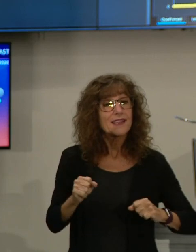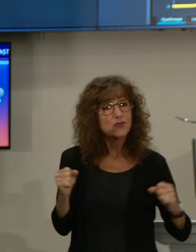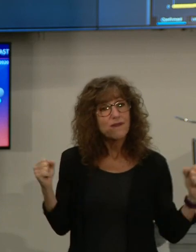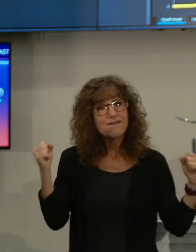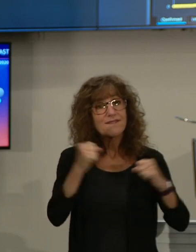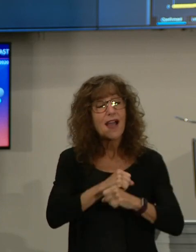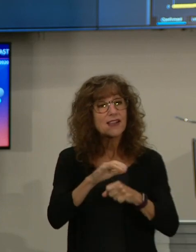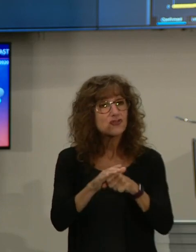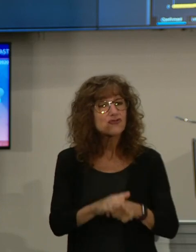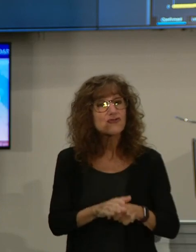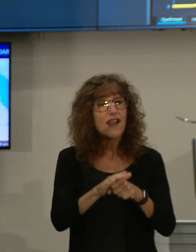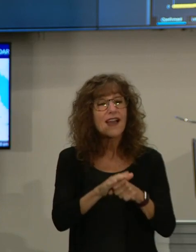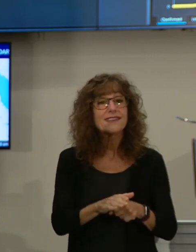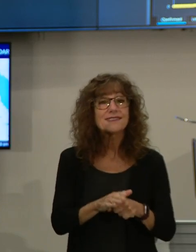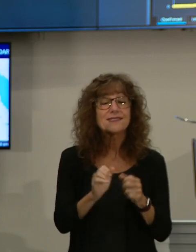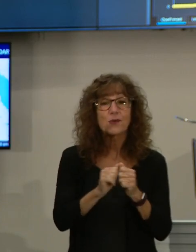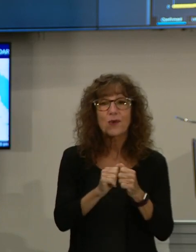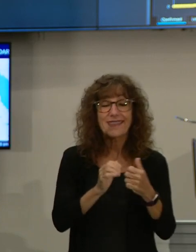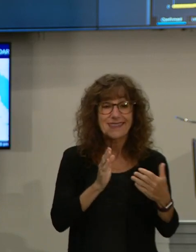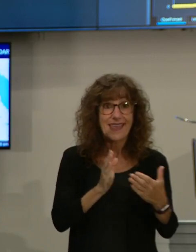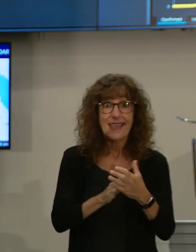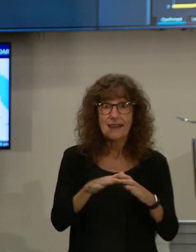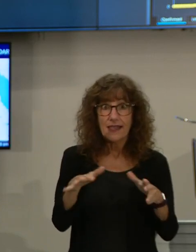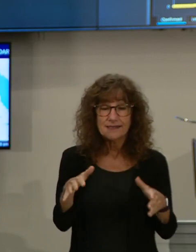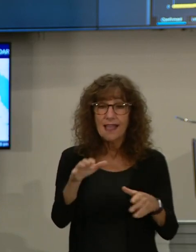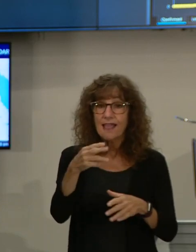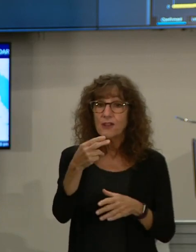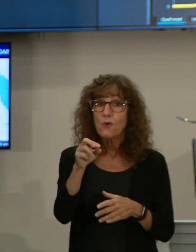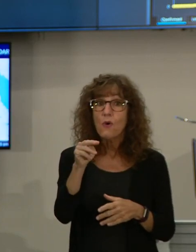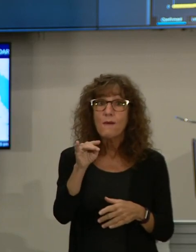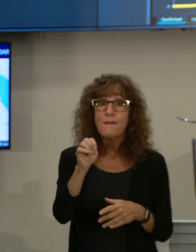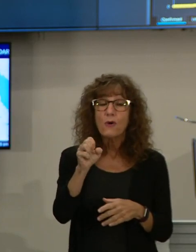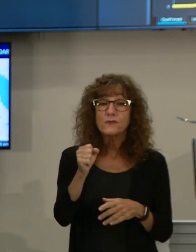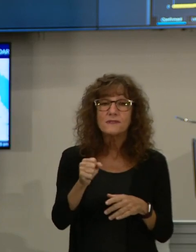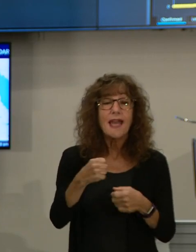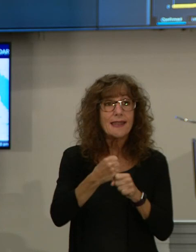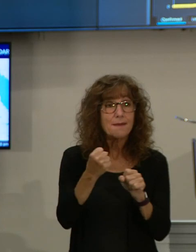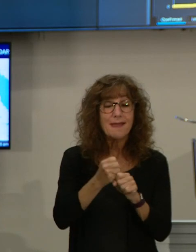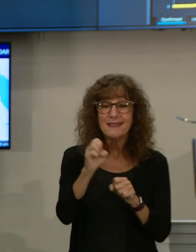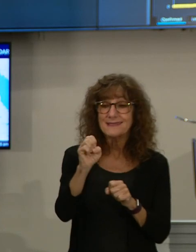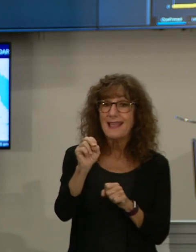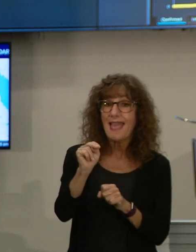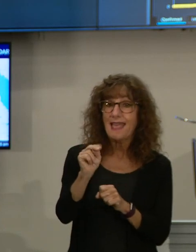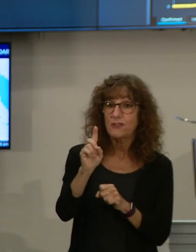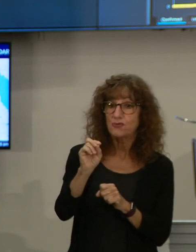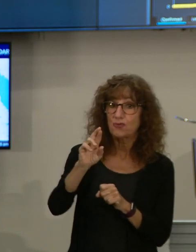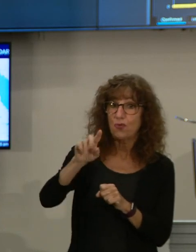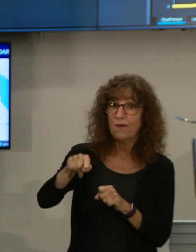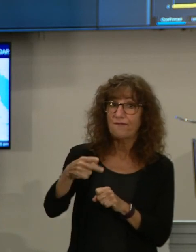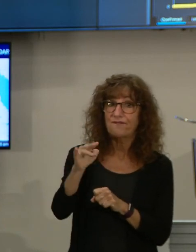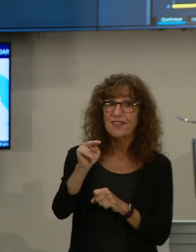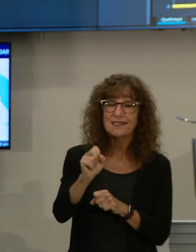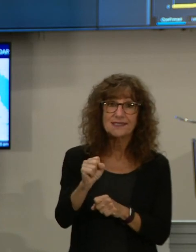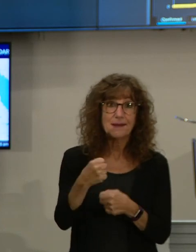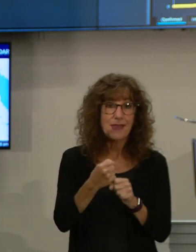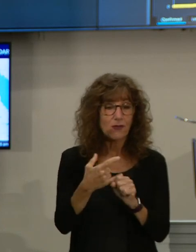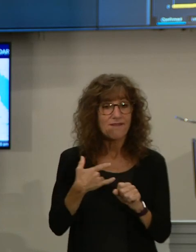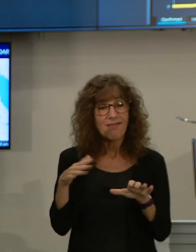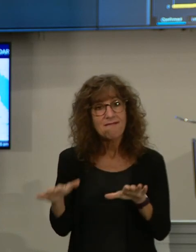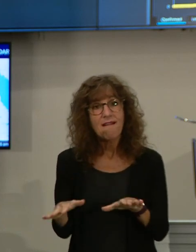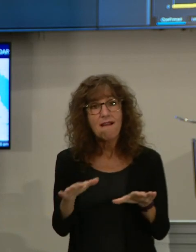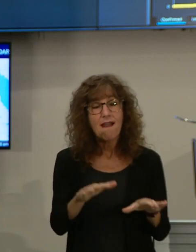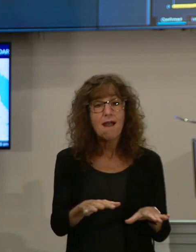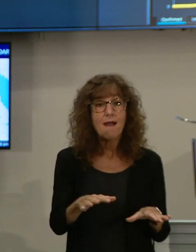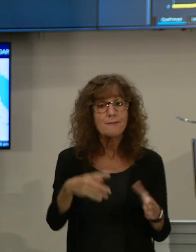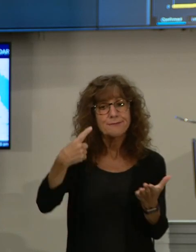with anti-anxiety hormones, and it produces endorphins that can help you feel calmer. Talk with people you